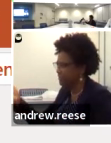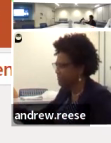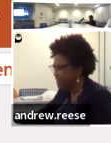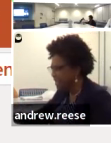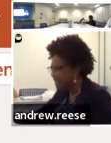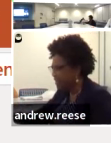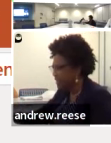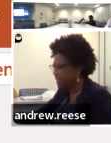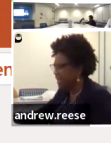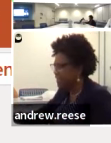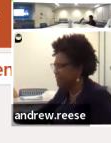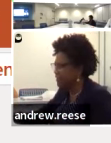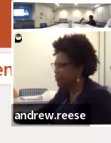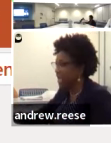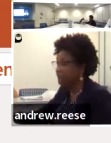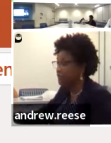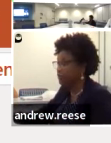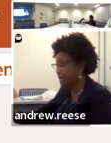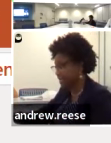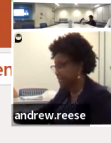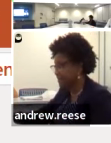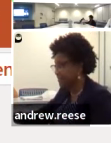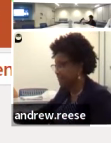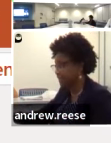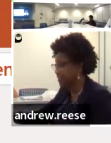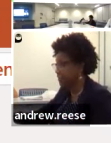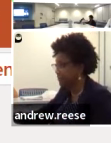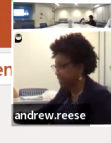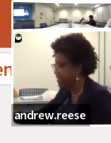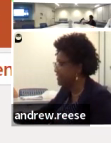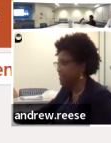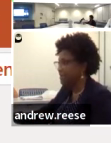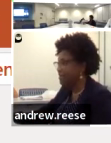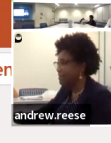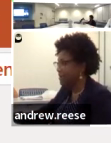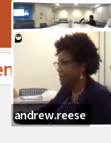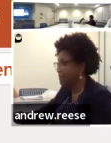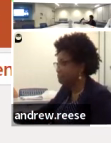avoid those. Then we have job training, as vocational training.